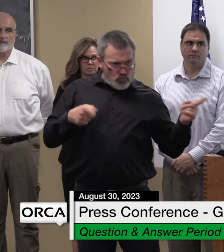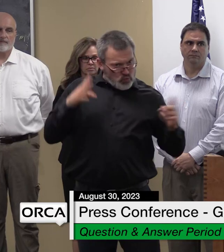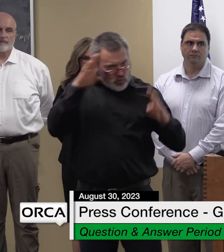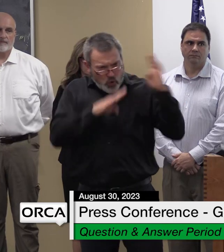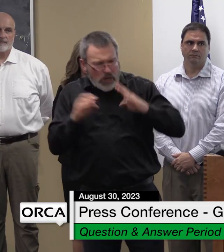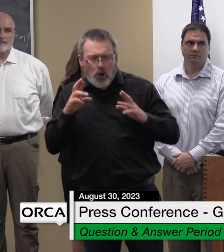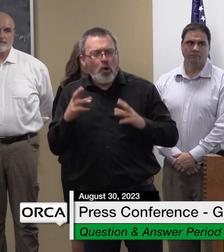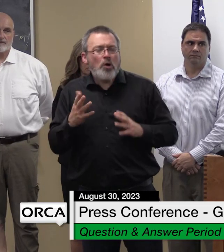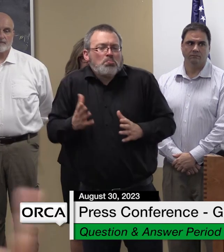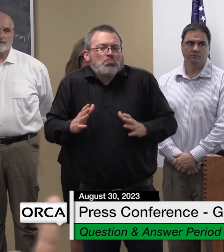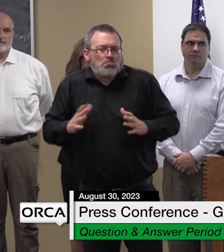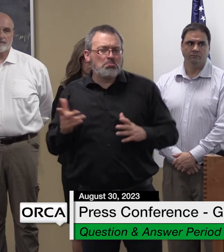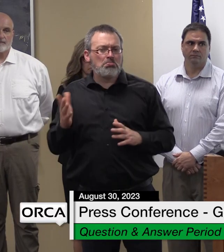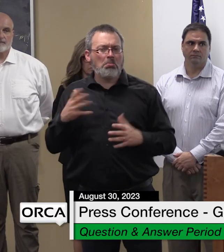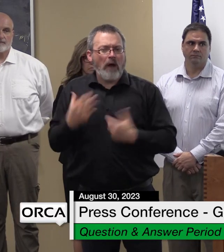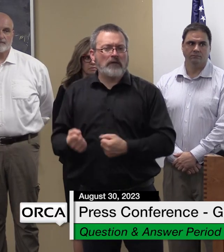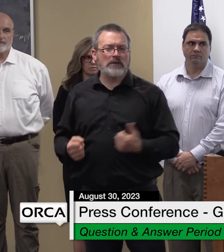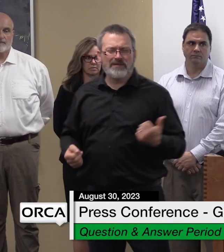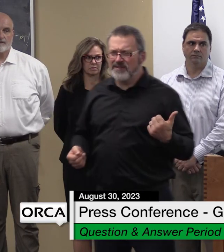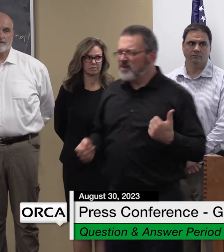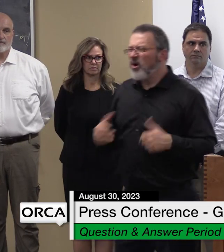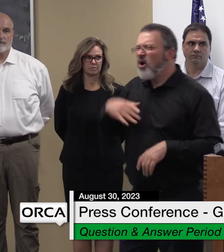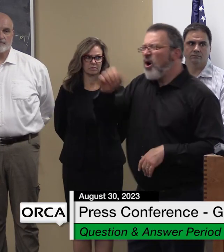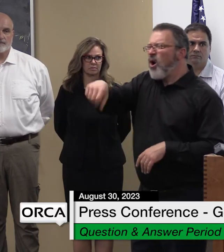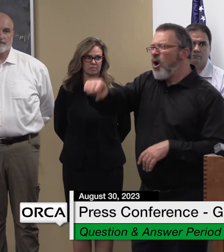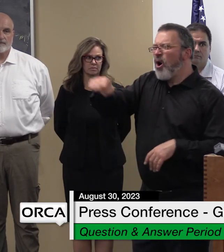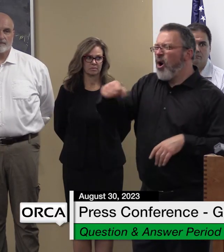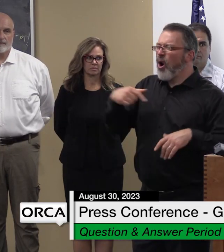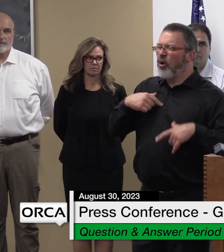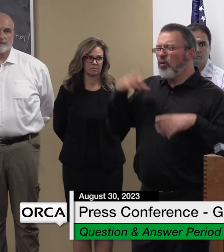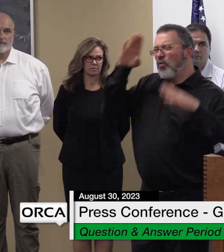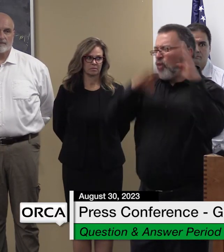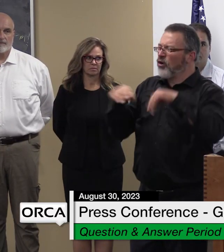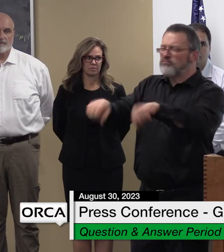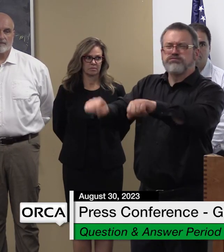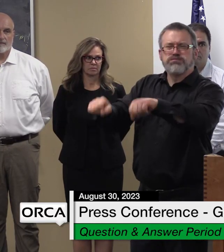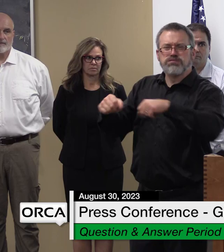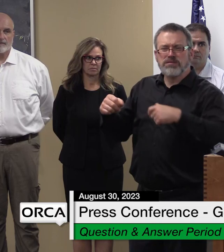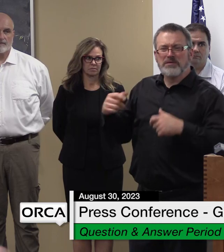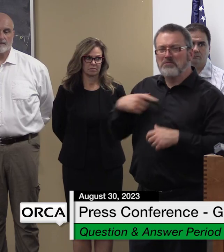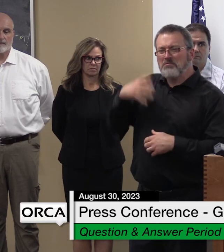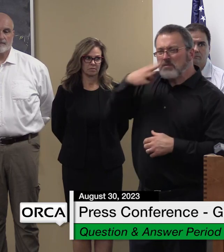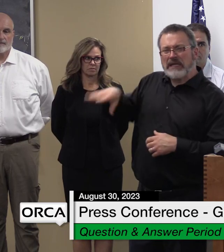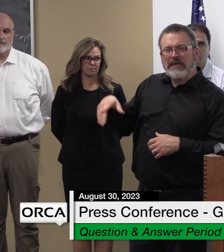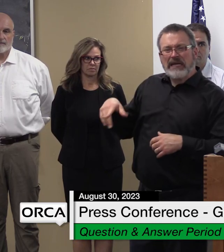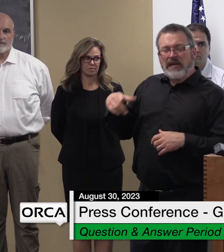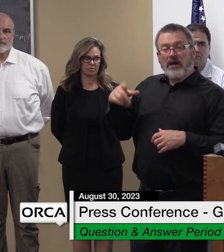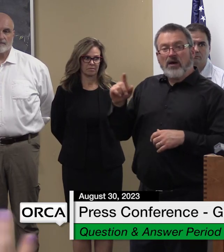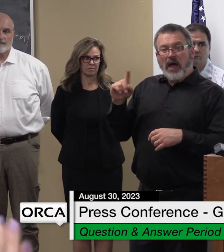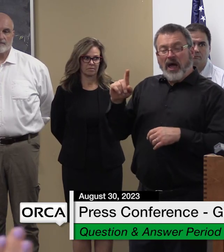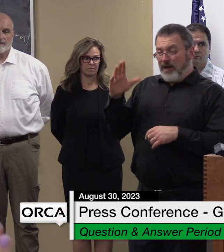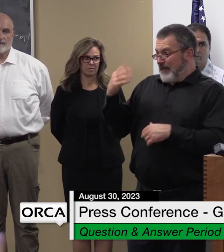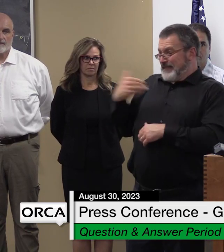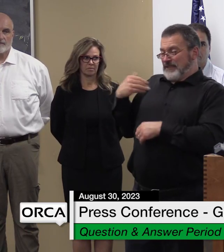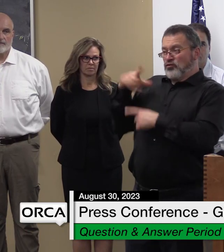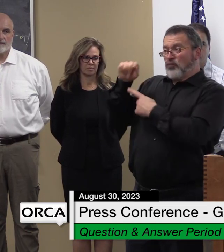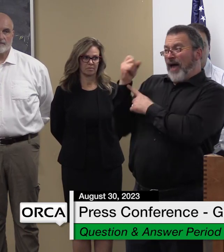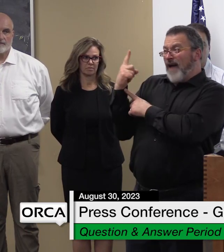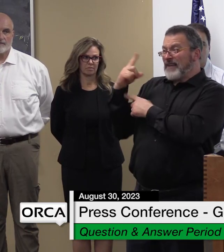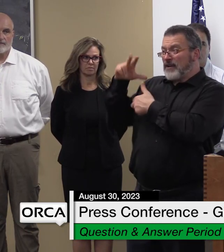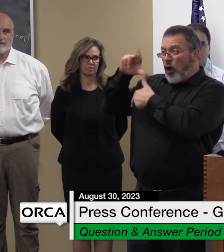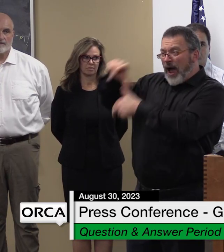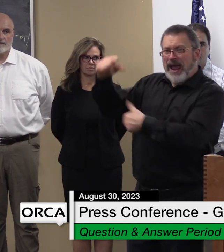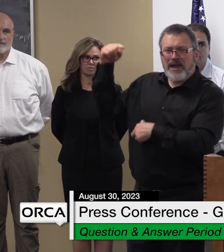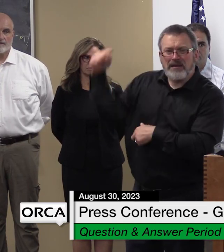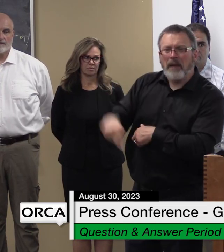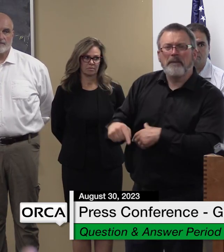concern. After after Irene, we were concerned. In Waterbury, again, flooding in Montpelier